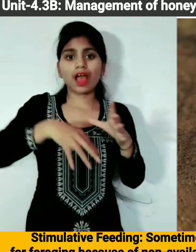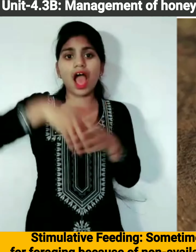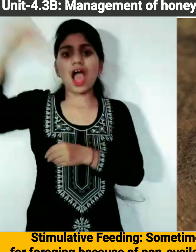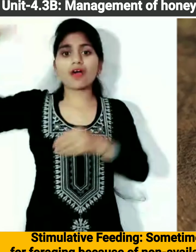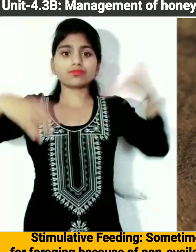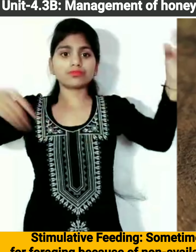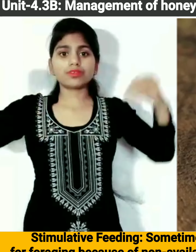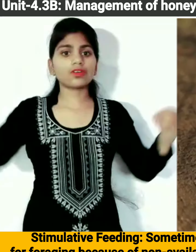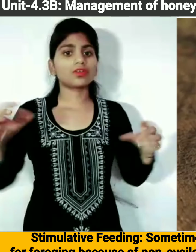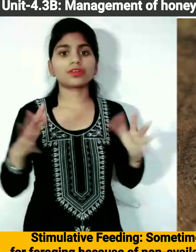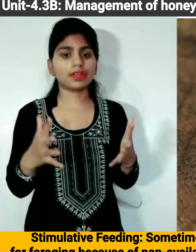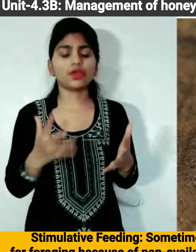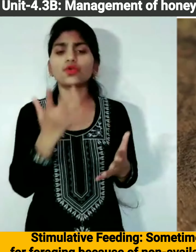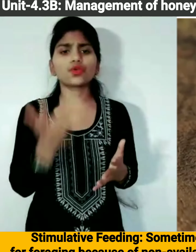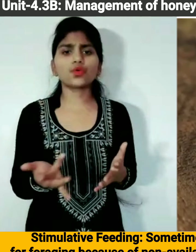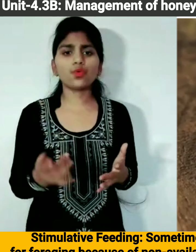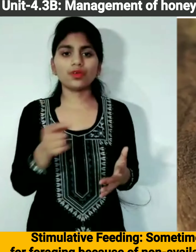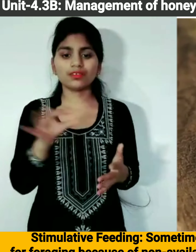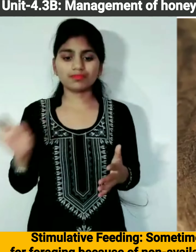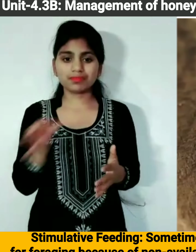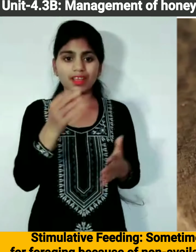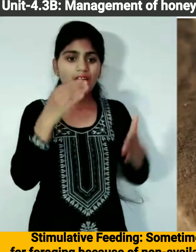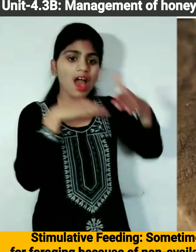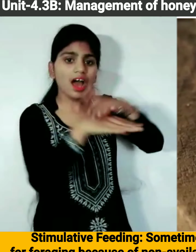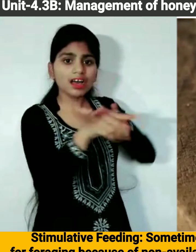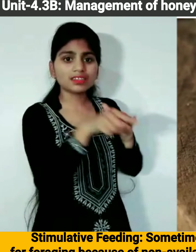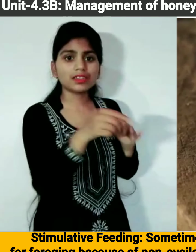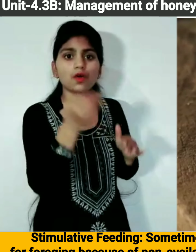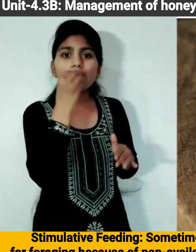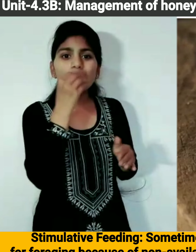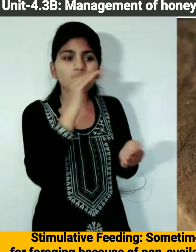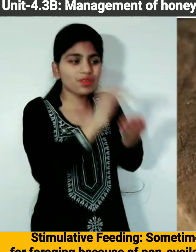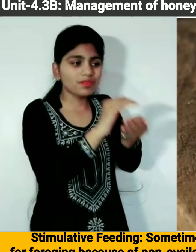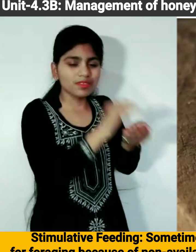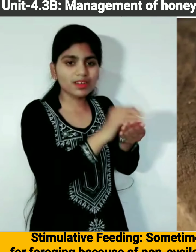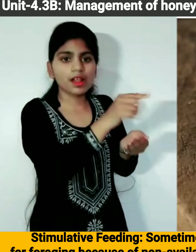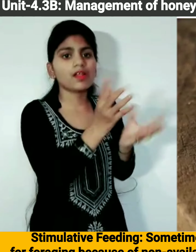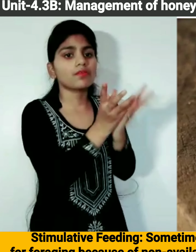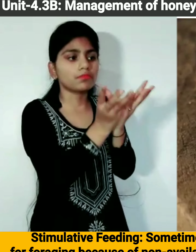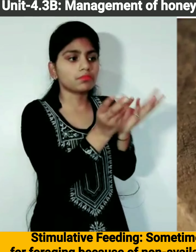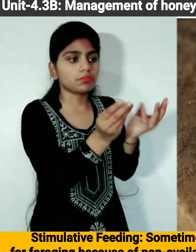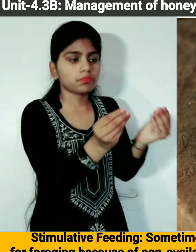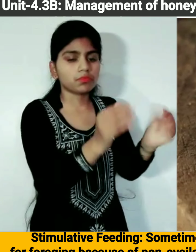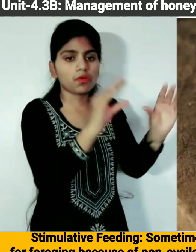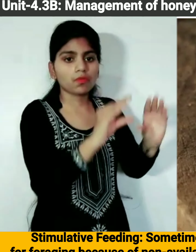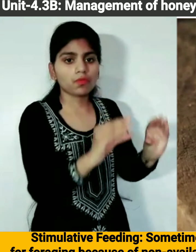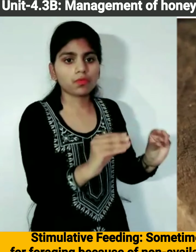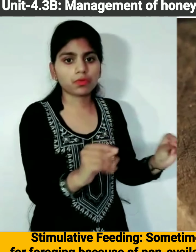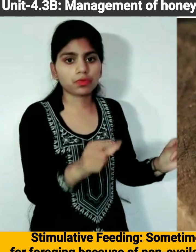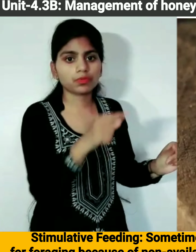because of non-availability of food reserve inside the colony,